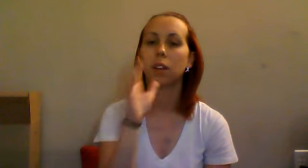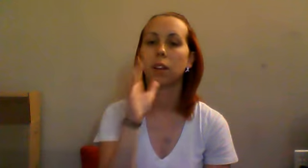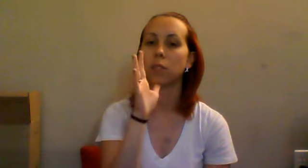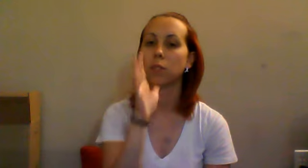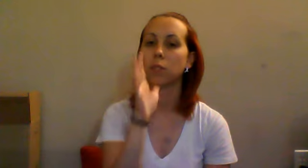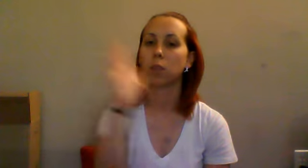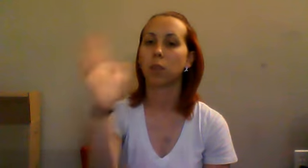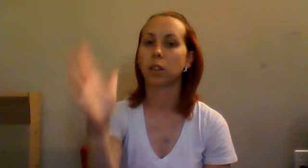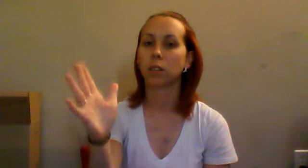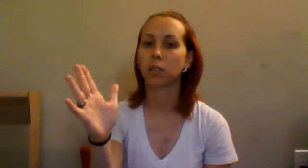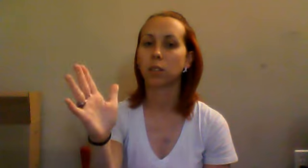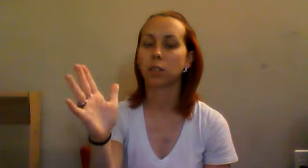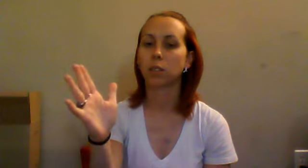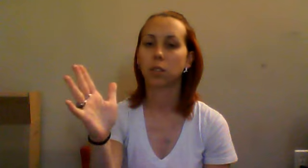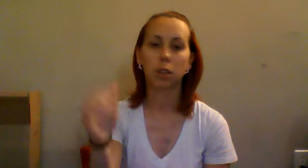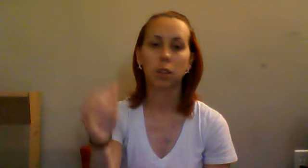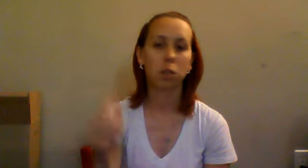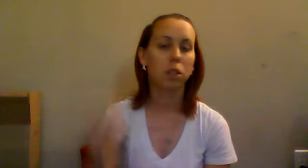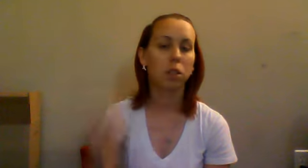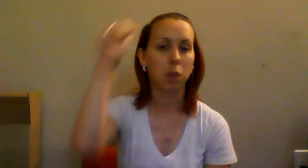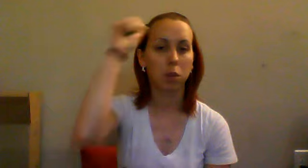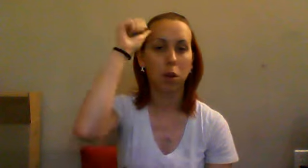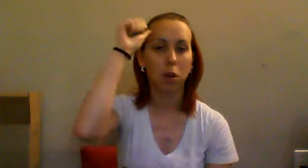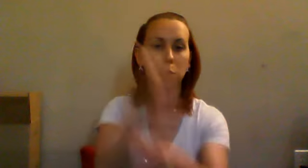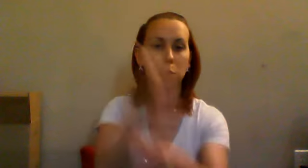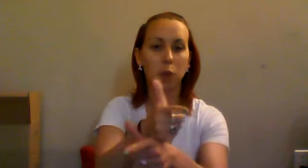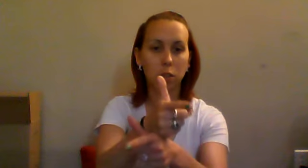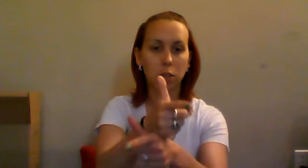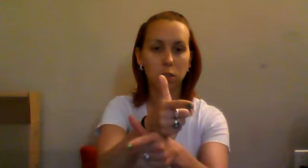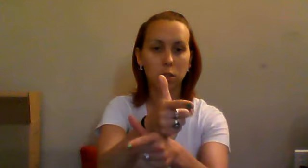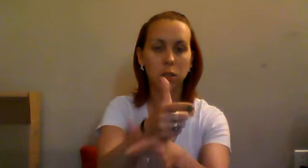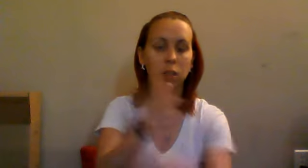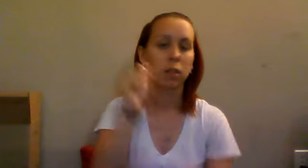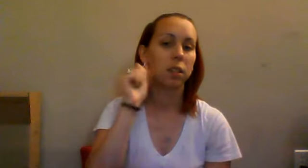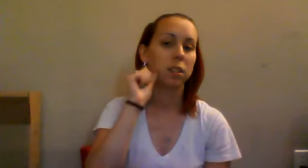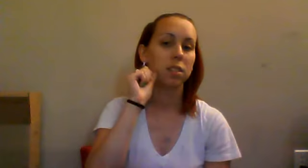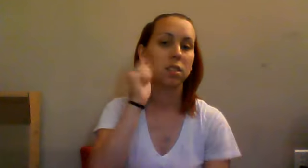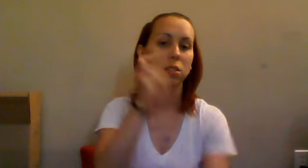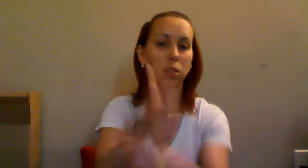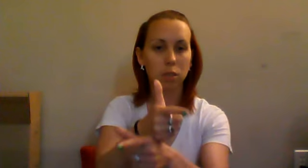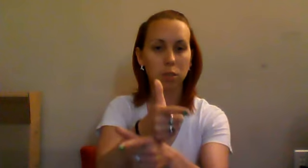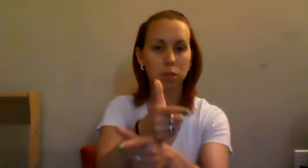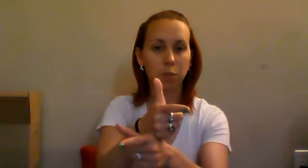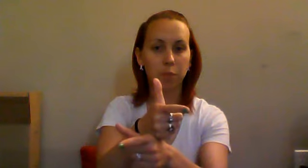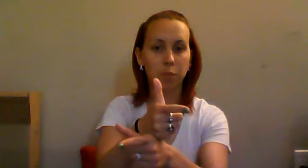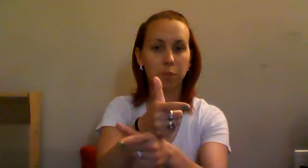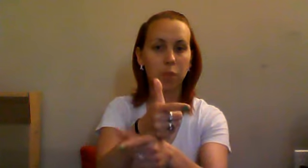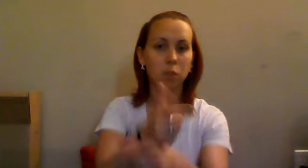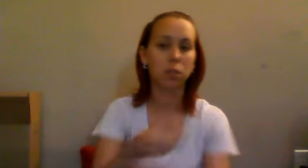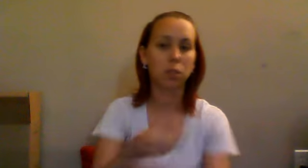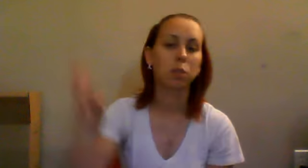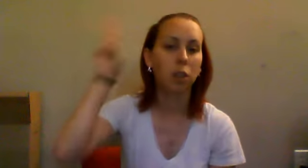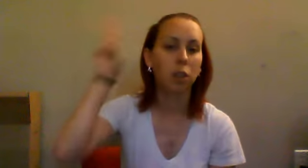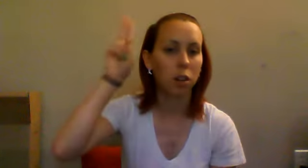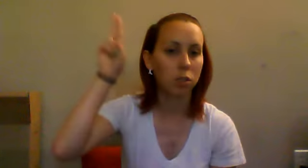and grandmother. We talked about brother and sister. We talked about our